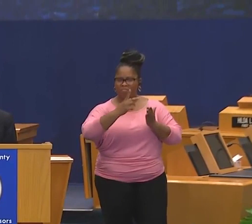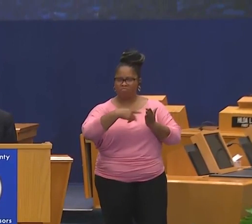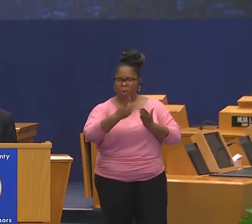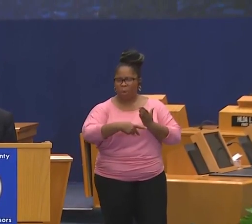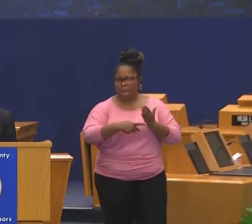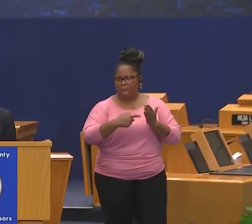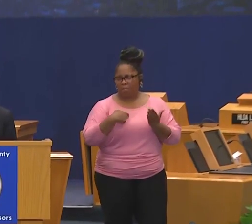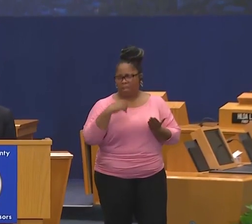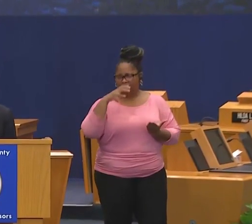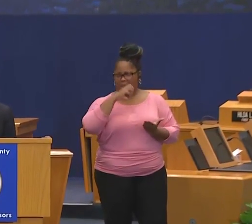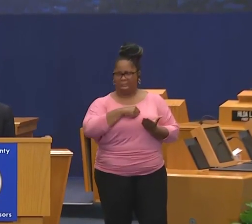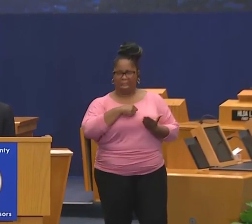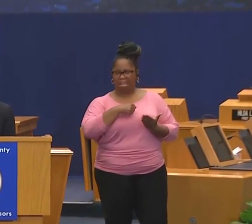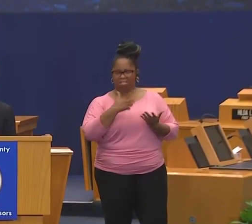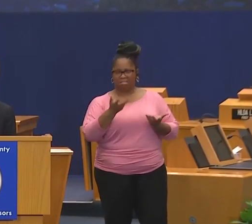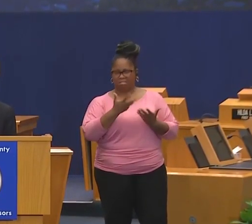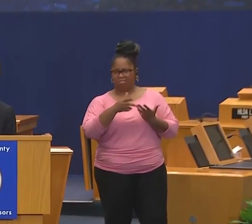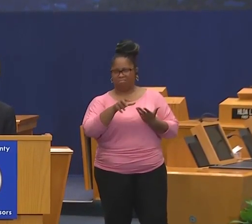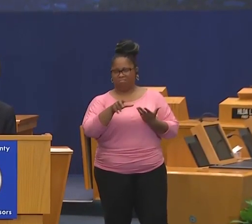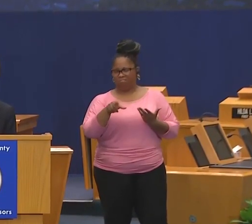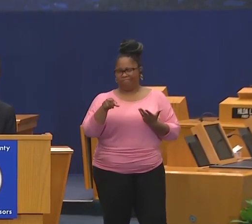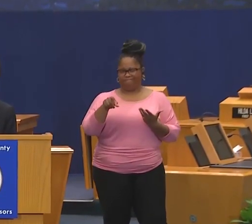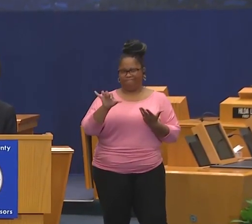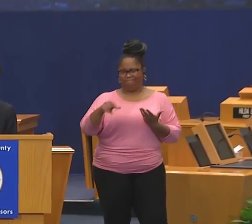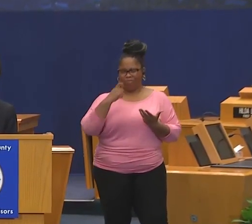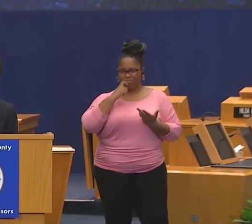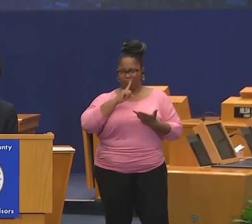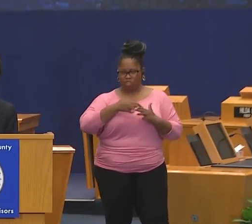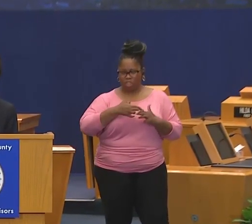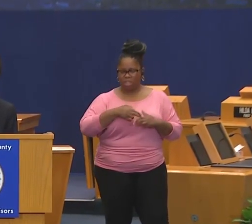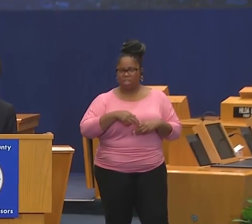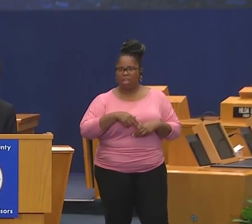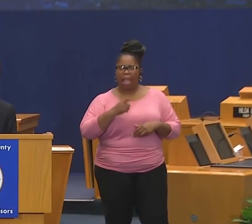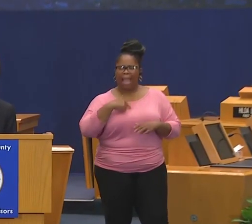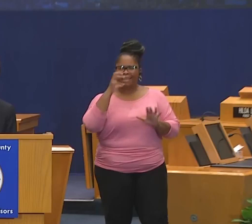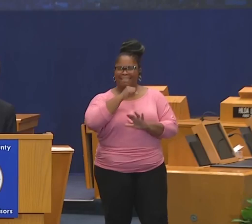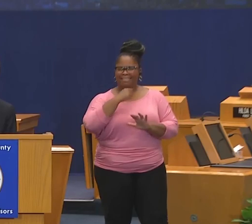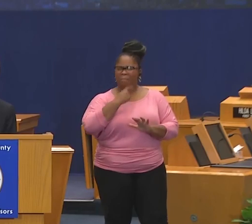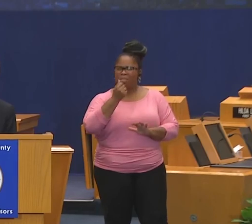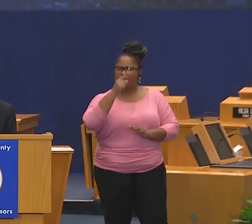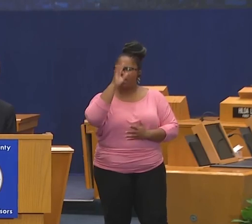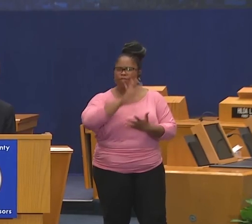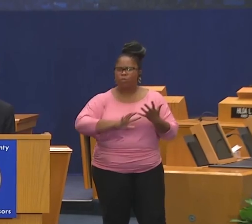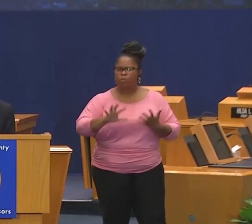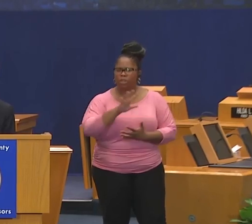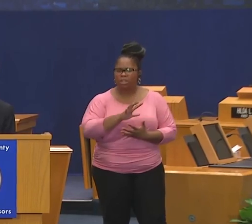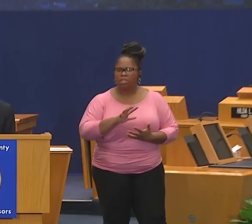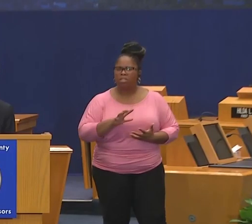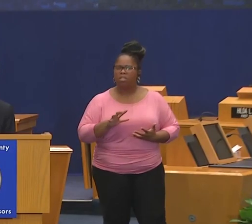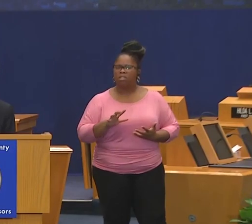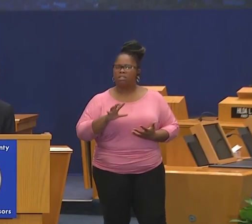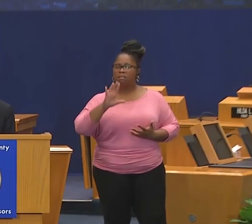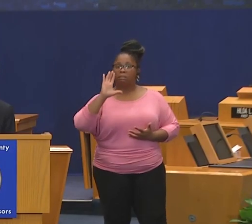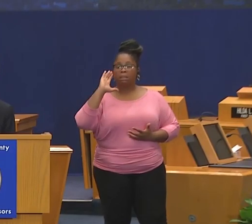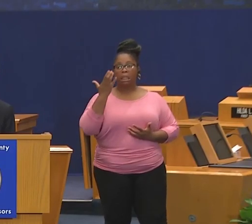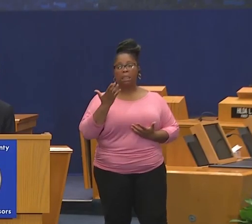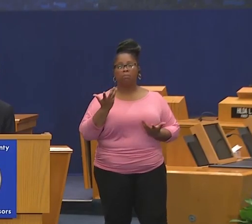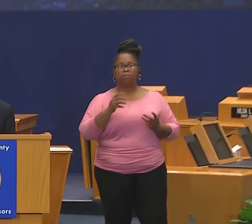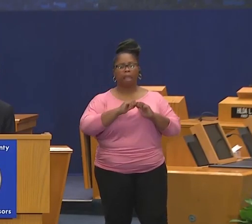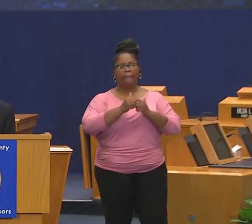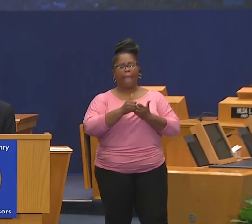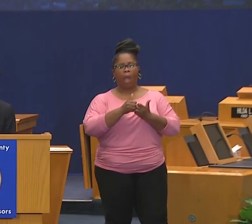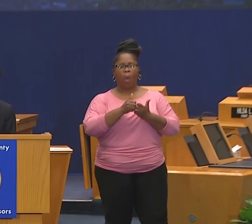as in reference to this. I guess I'm a little confused because it seems that the easiest way to